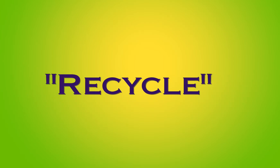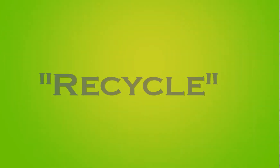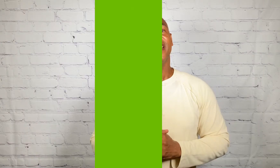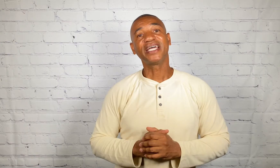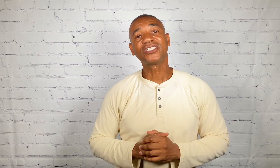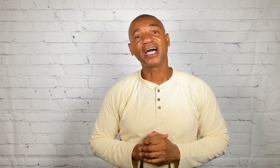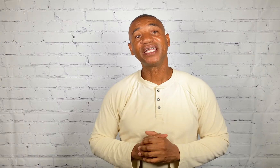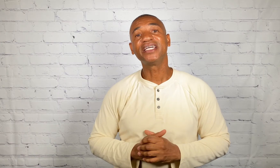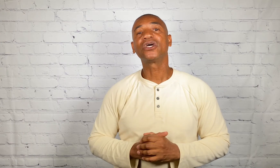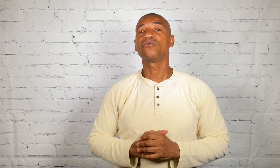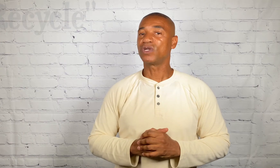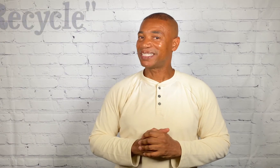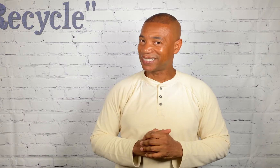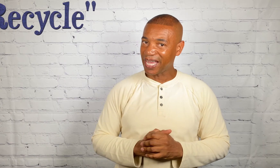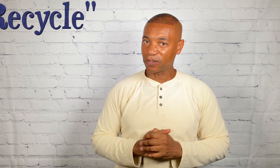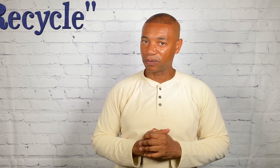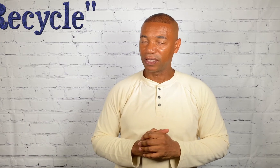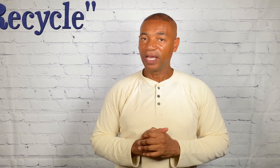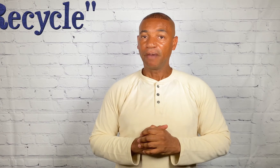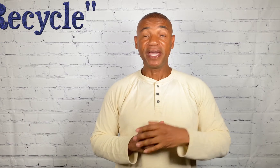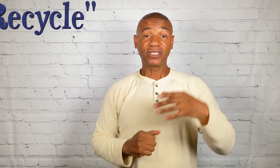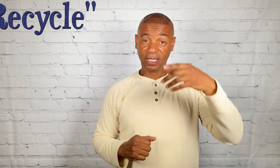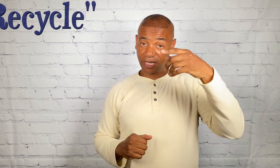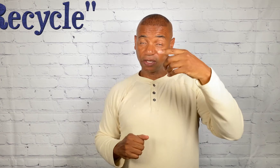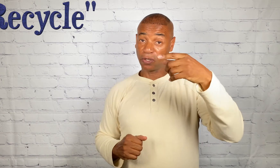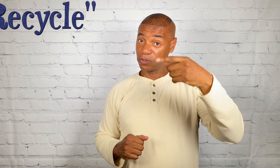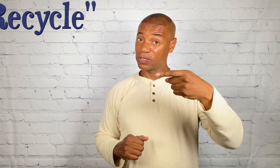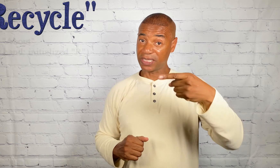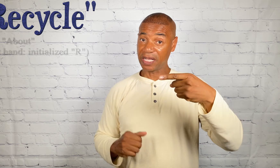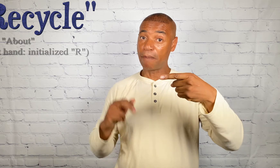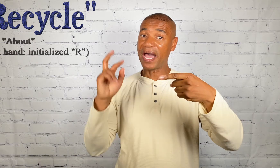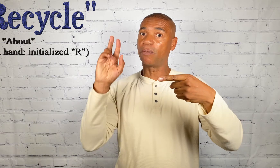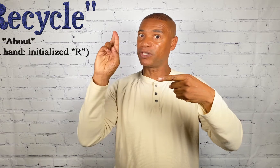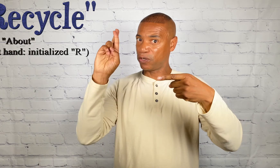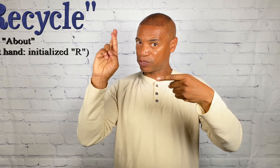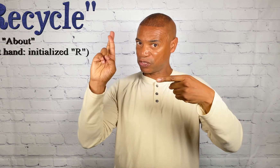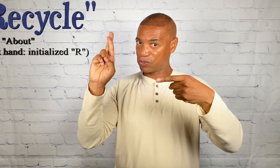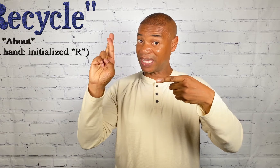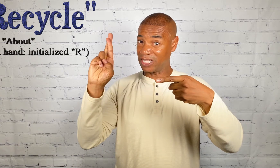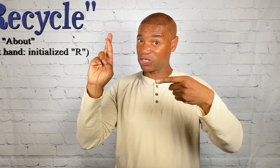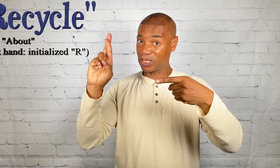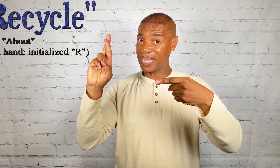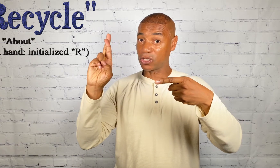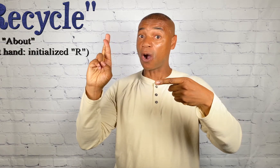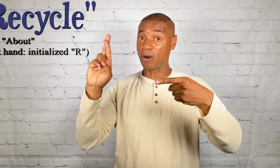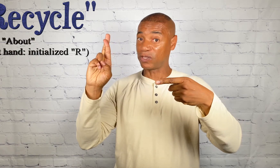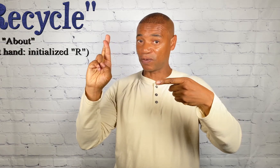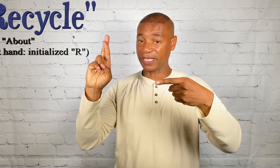The next sign is recycle. Basically, you're going to do the sign about, but you're going to use initialize R with the right